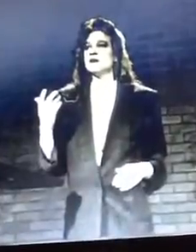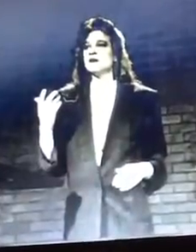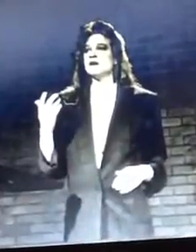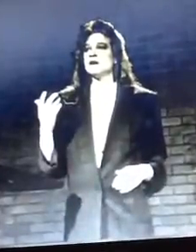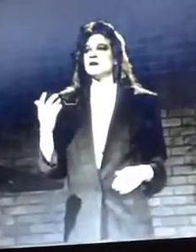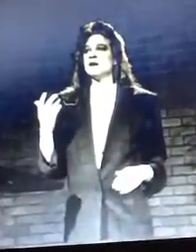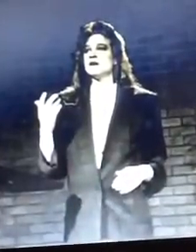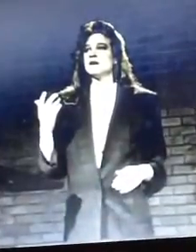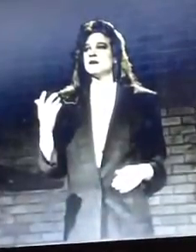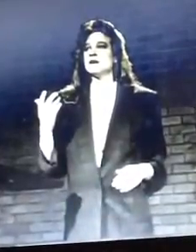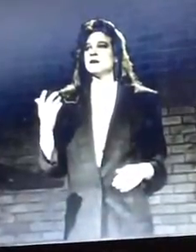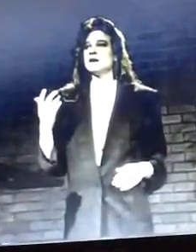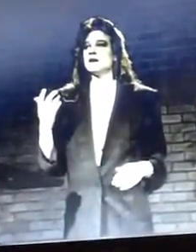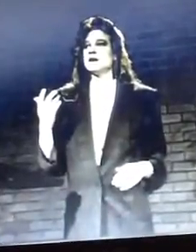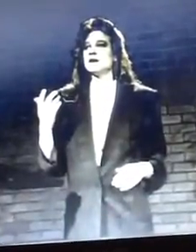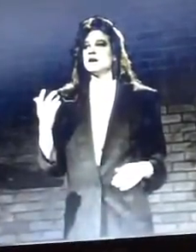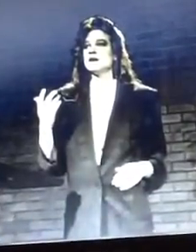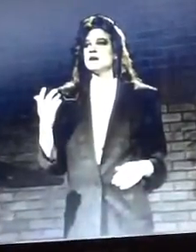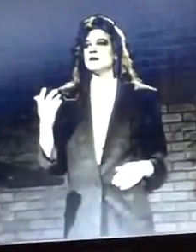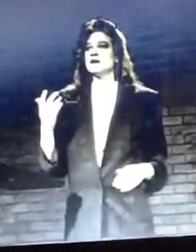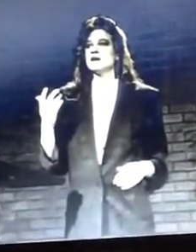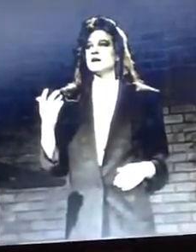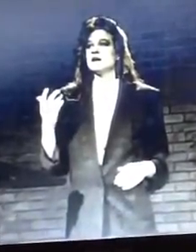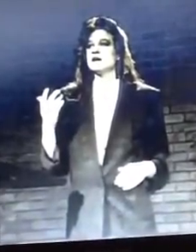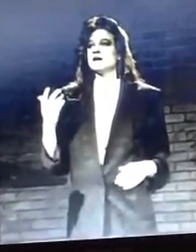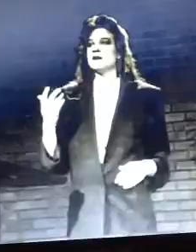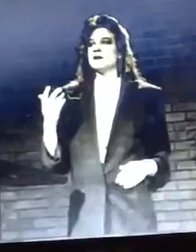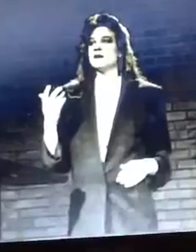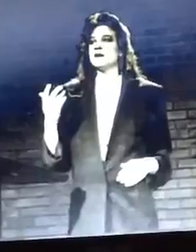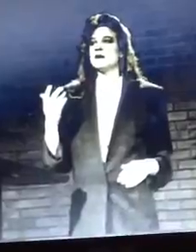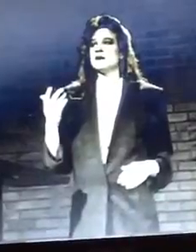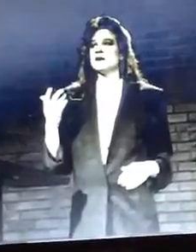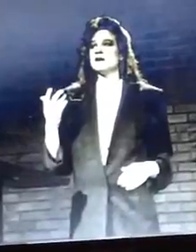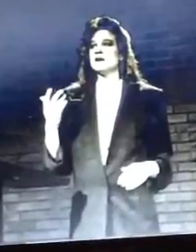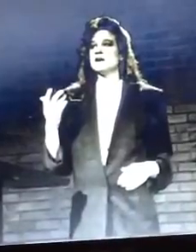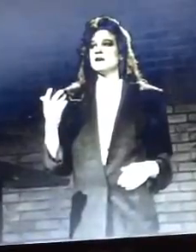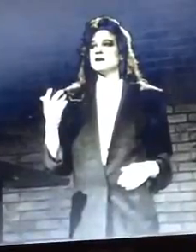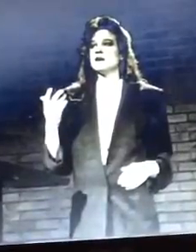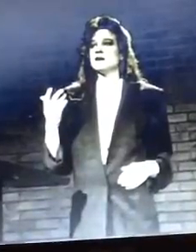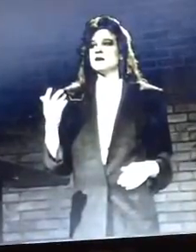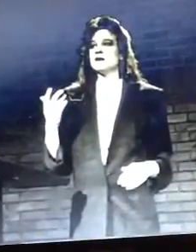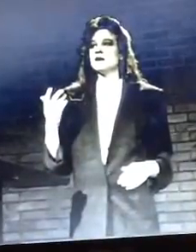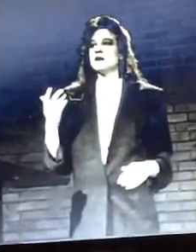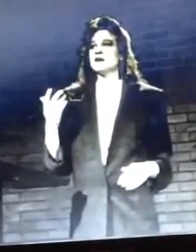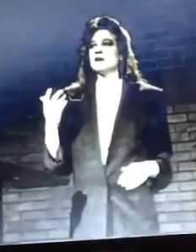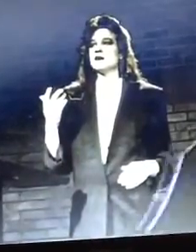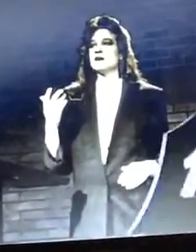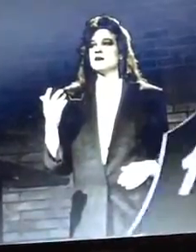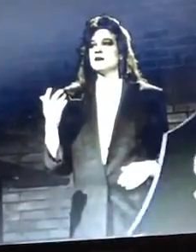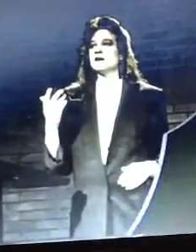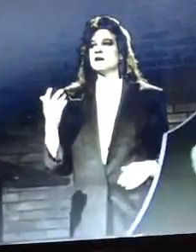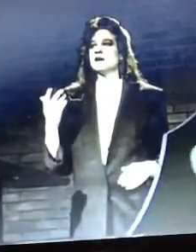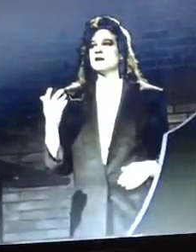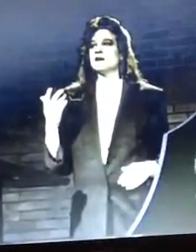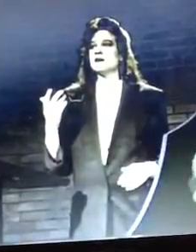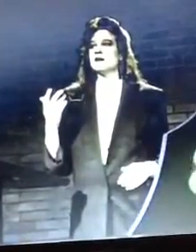and does not fit them. That desk would have to be modified to their needs and what they would and how it would be